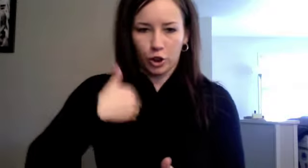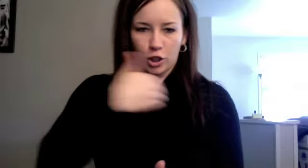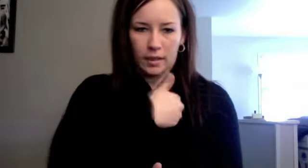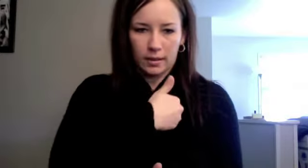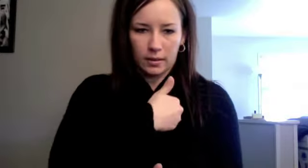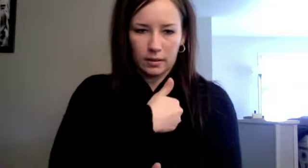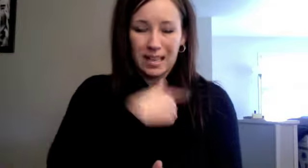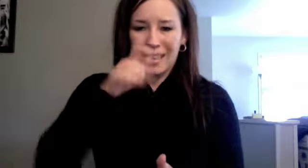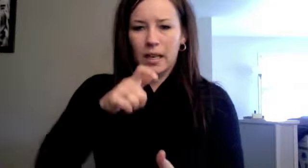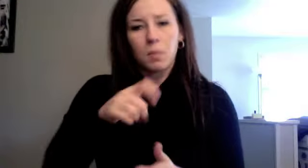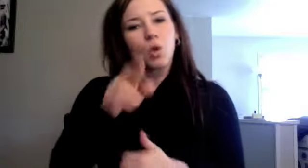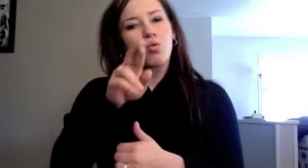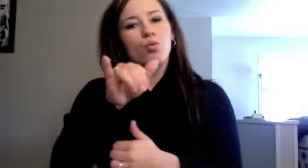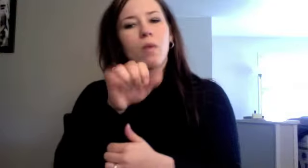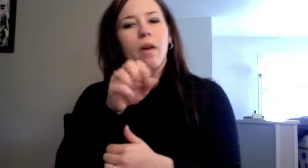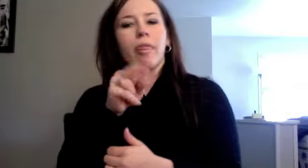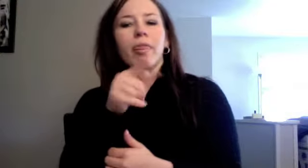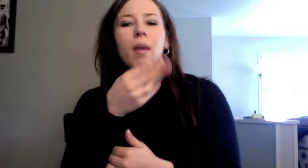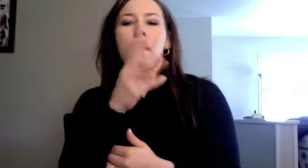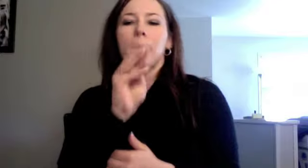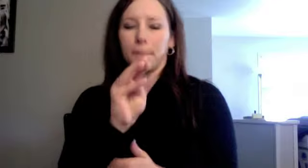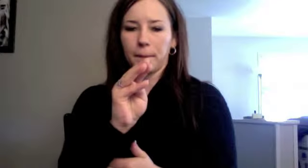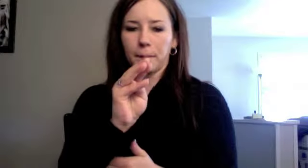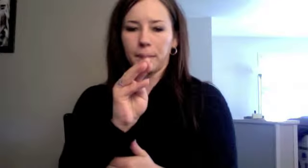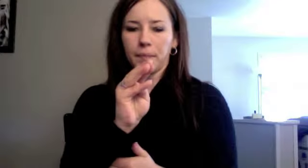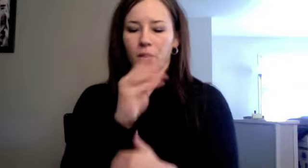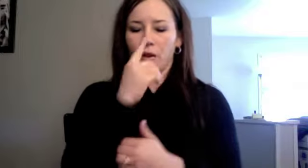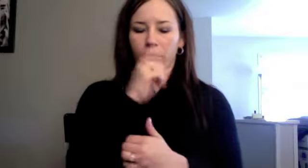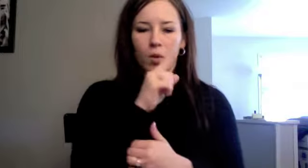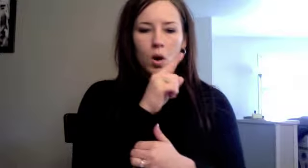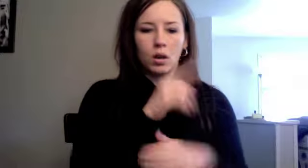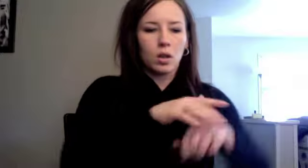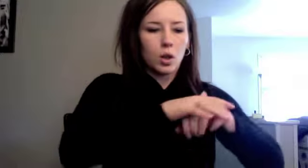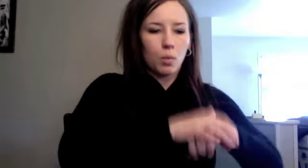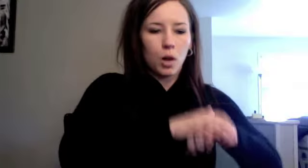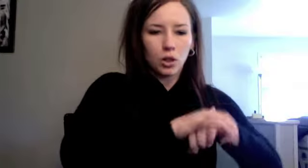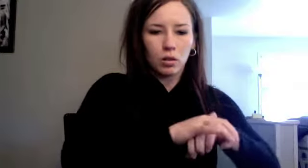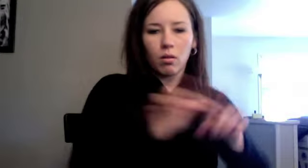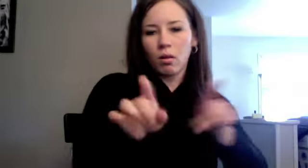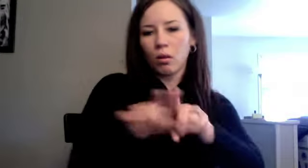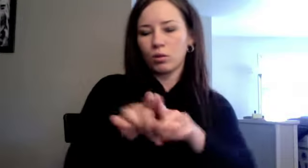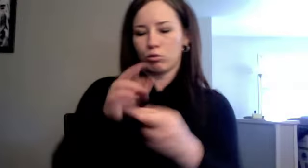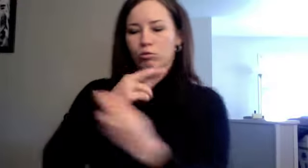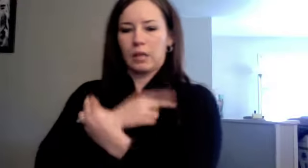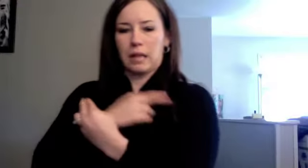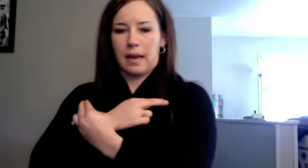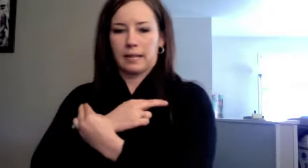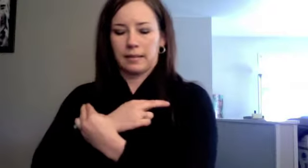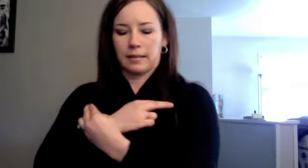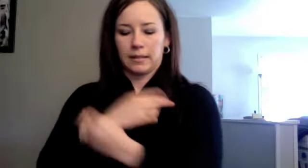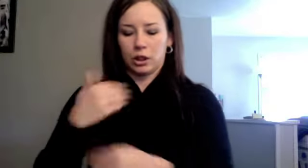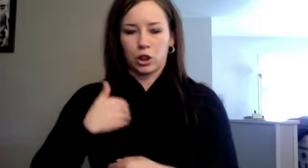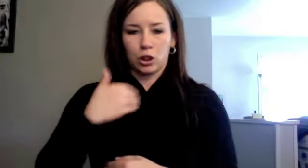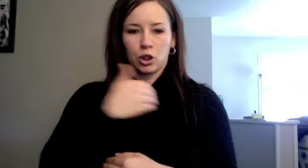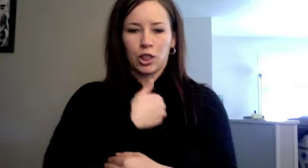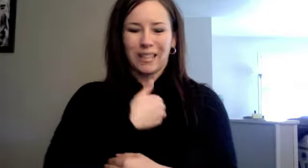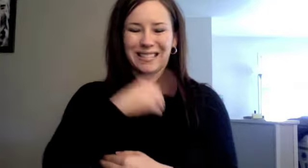rhythmic, with equal time for compression and relaxation. And you should allow the chest to recoil completely after